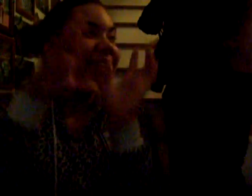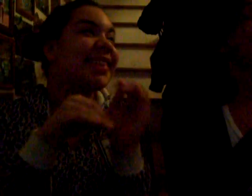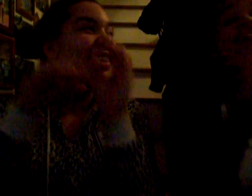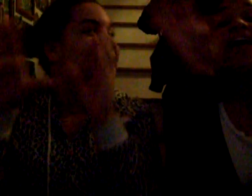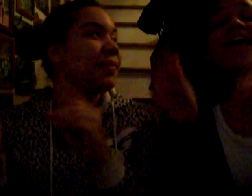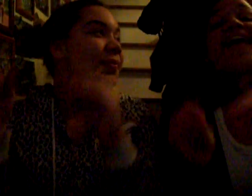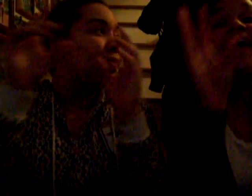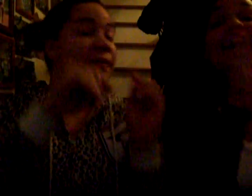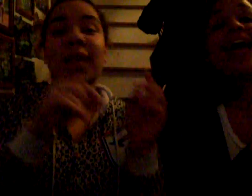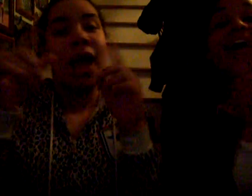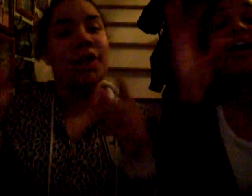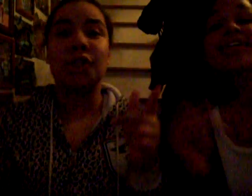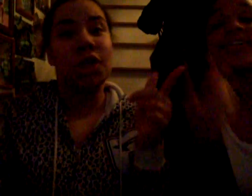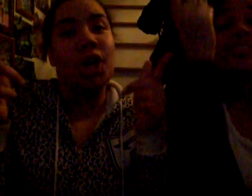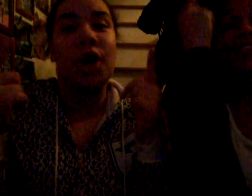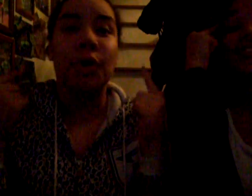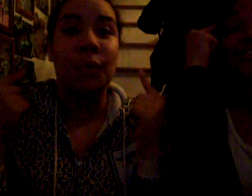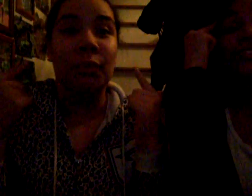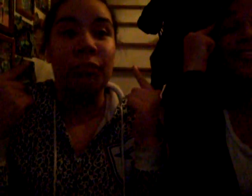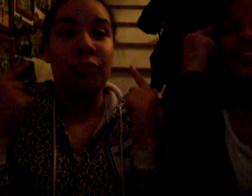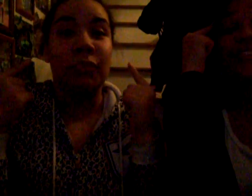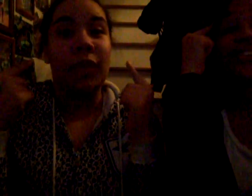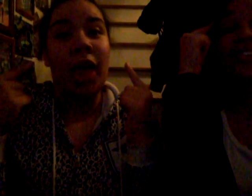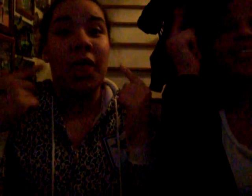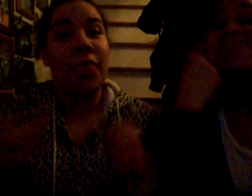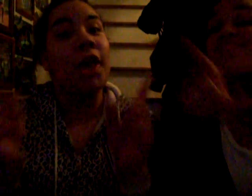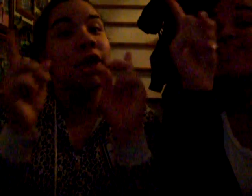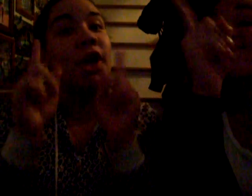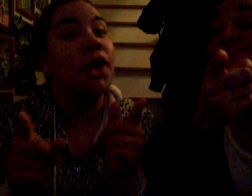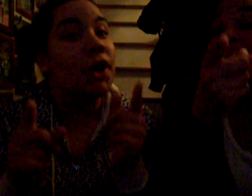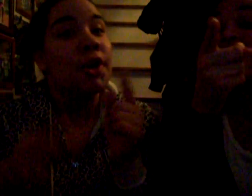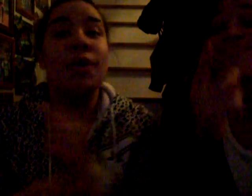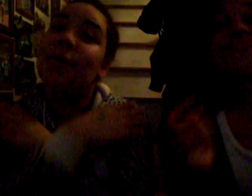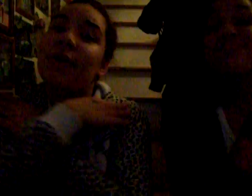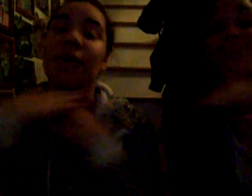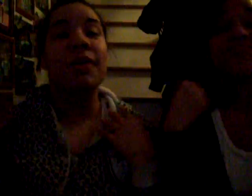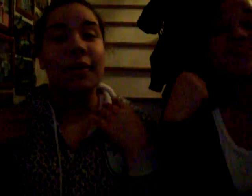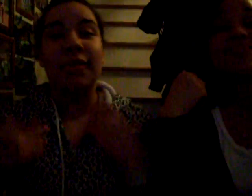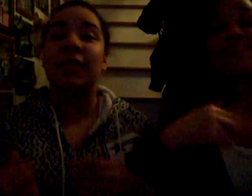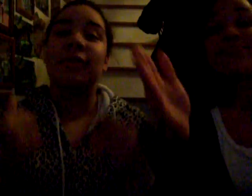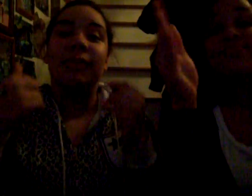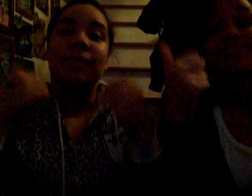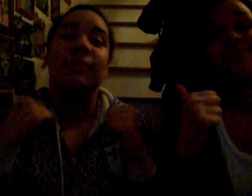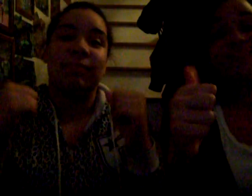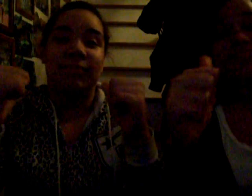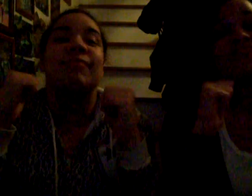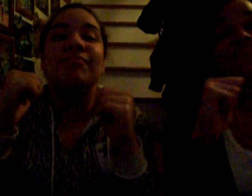I should know that you're no good for me